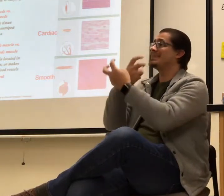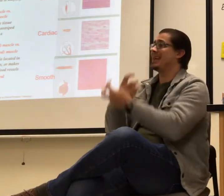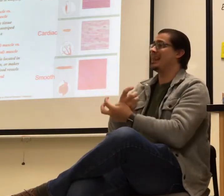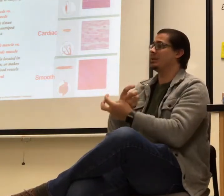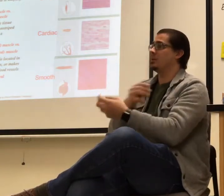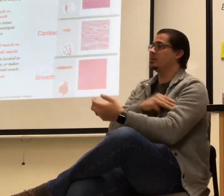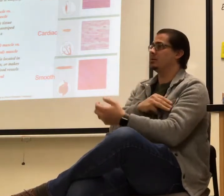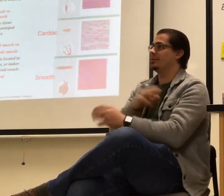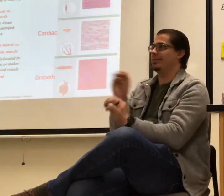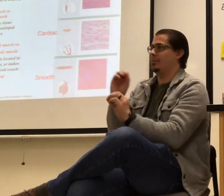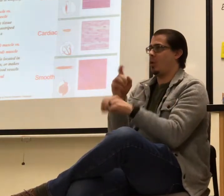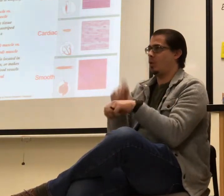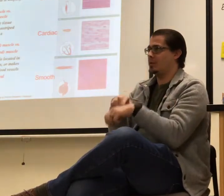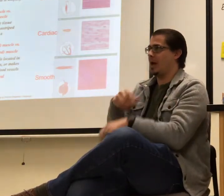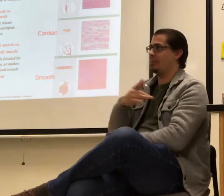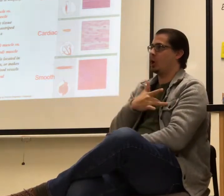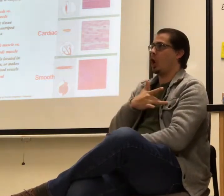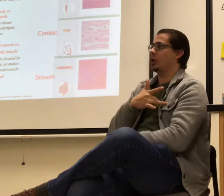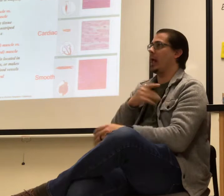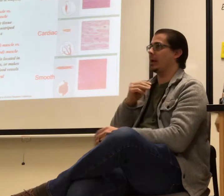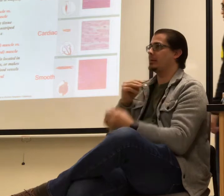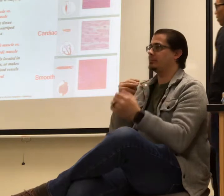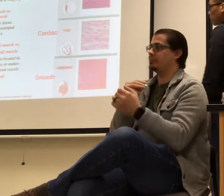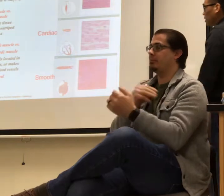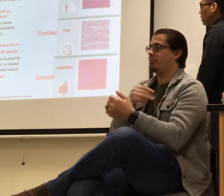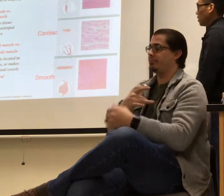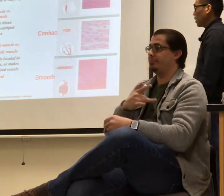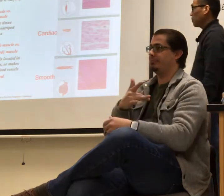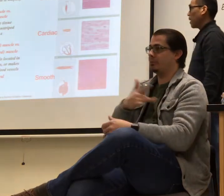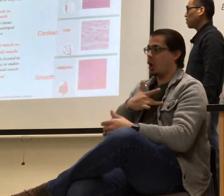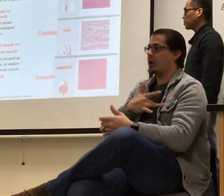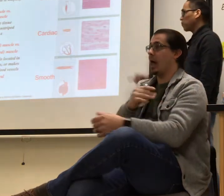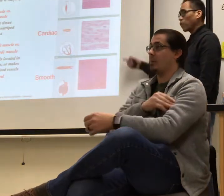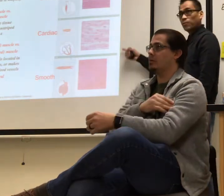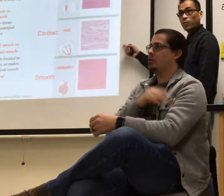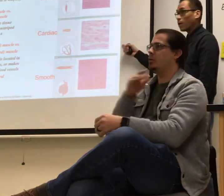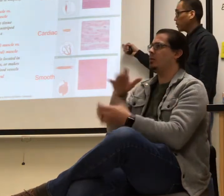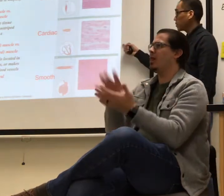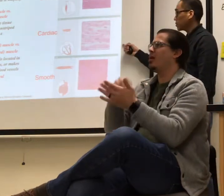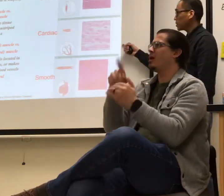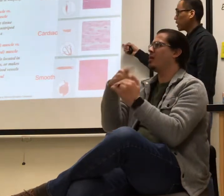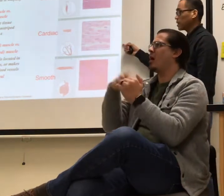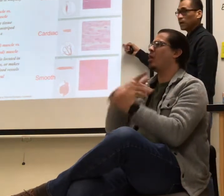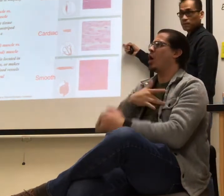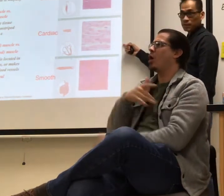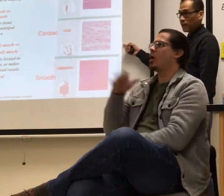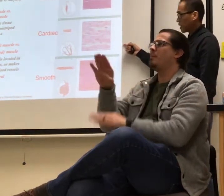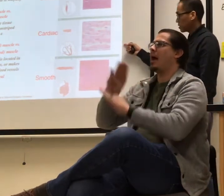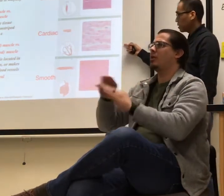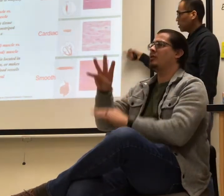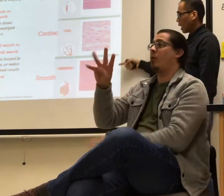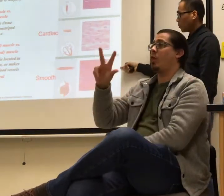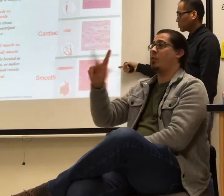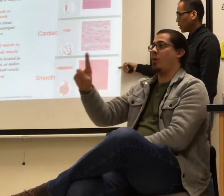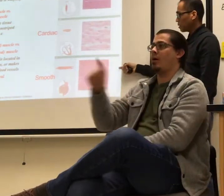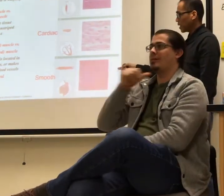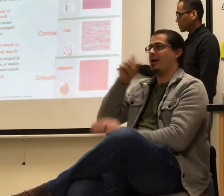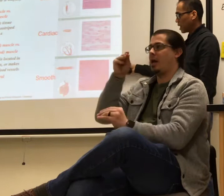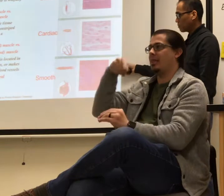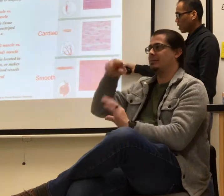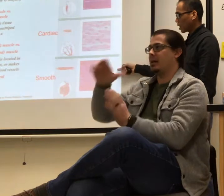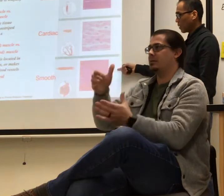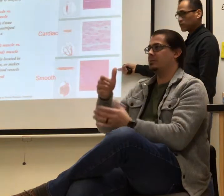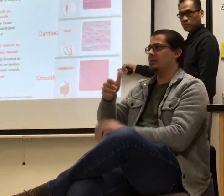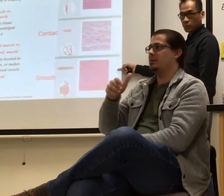no time talking about cardiac muscle because we learn about the heart in biology 430, so it's not taught in this class. I will spend